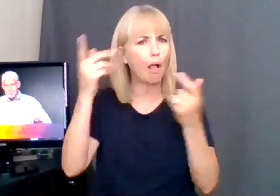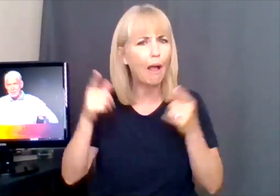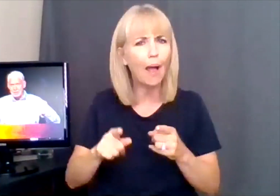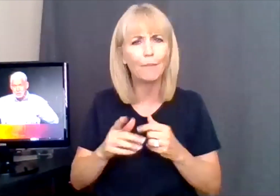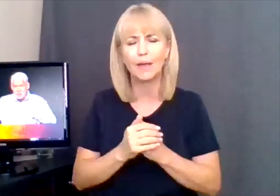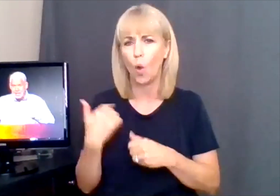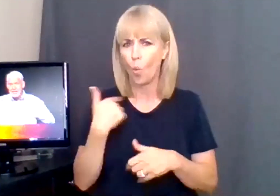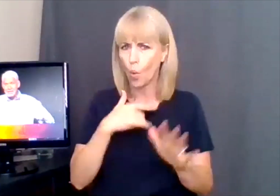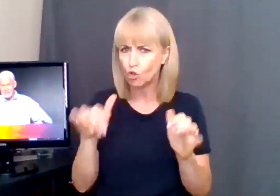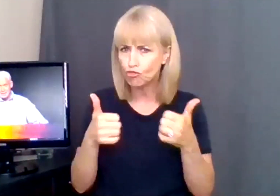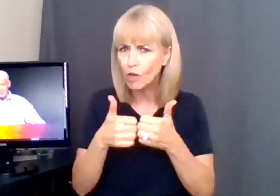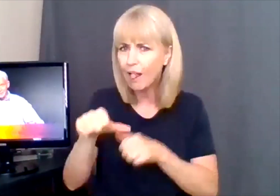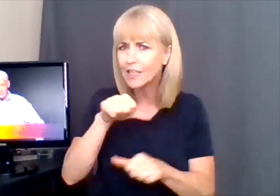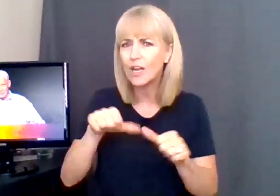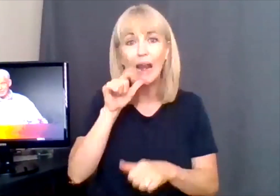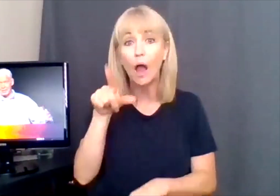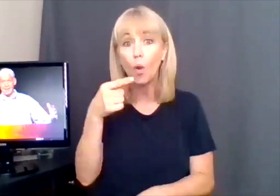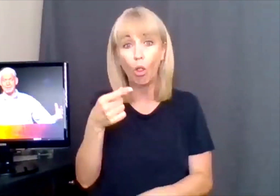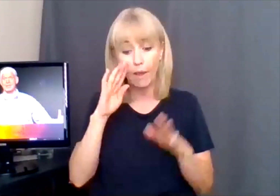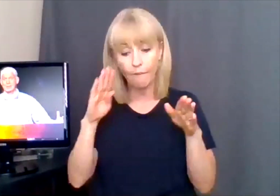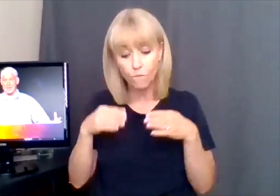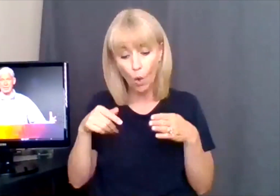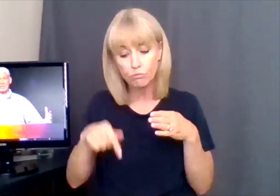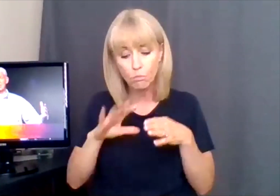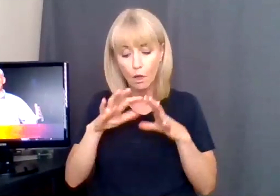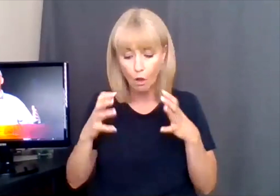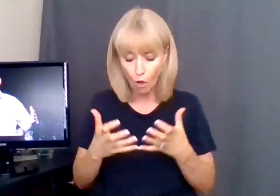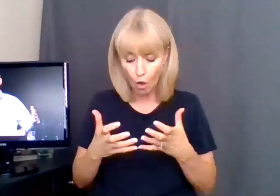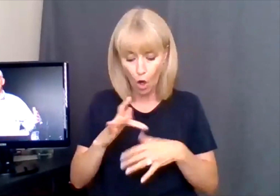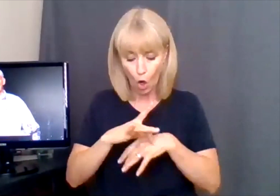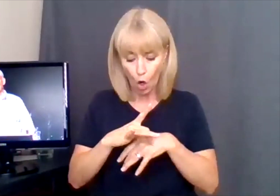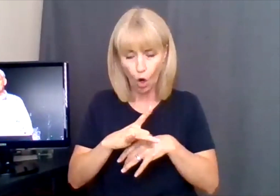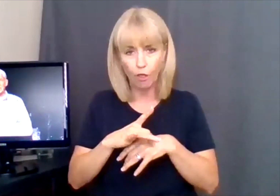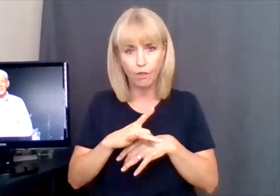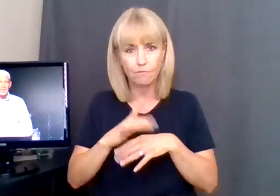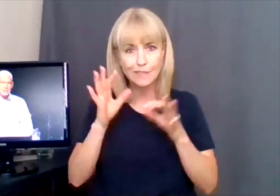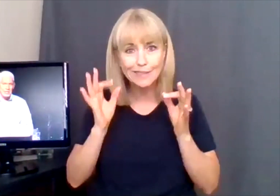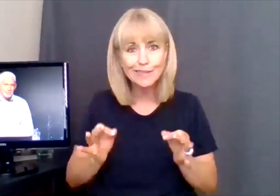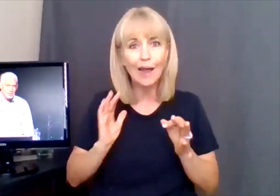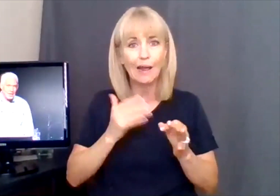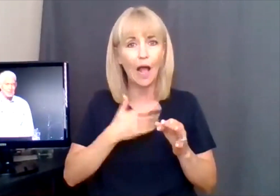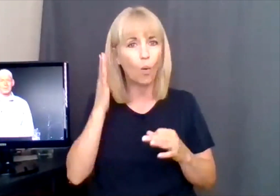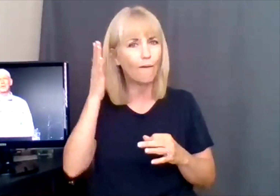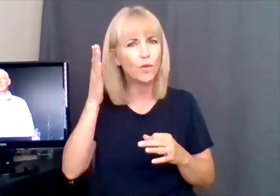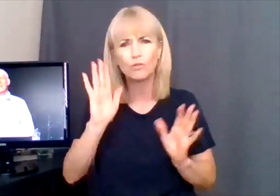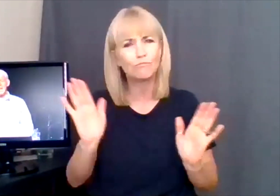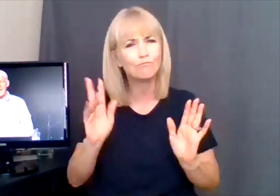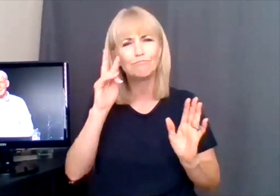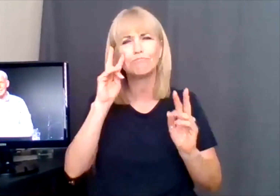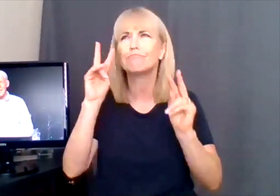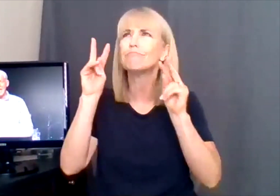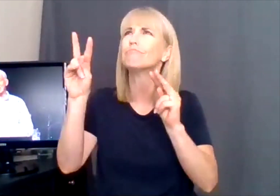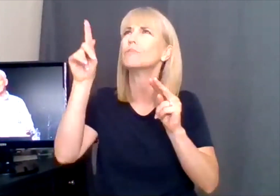we are, instead of just looking at the things of this earth as everything around us dictating our whole future, that we would see Jesus on his throne